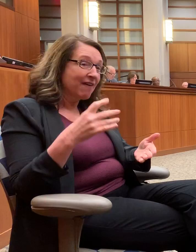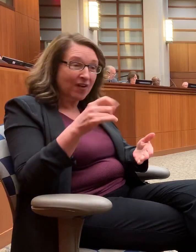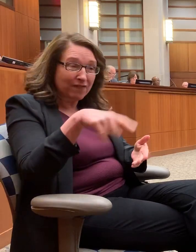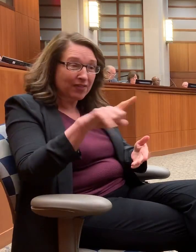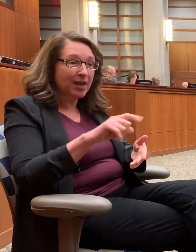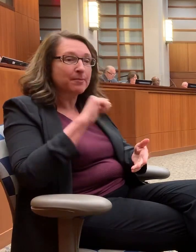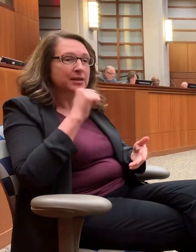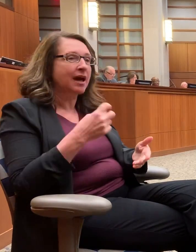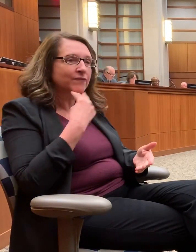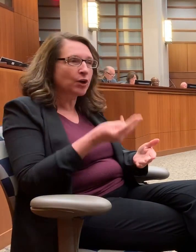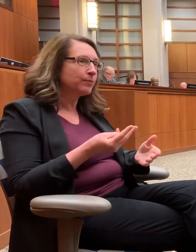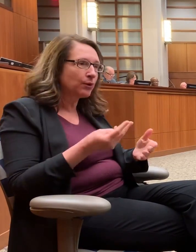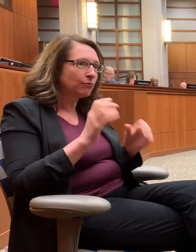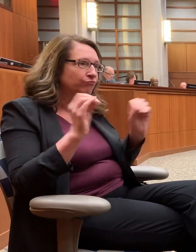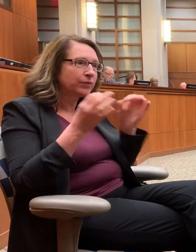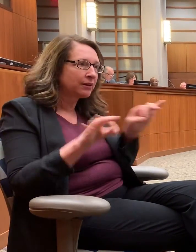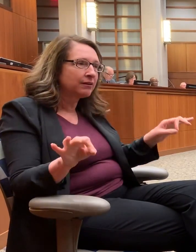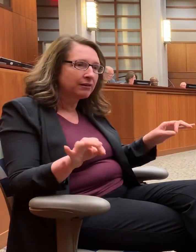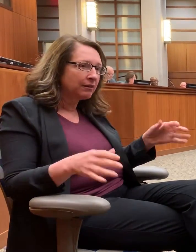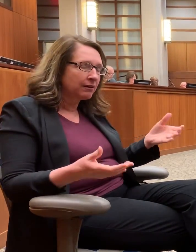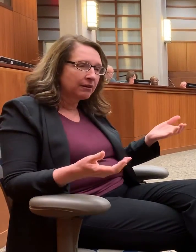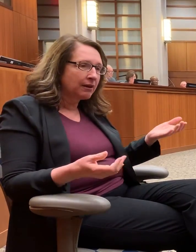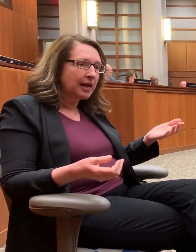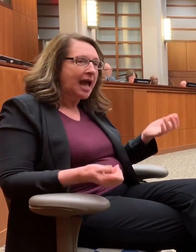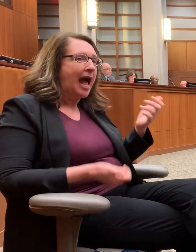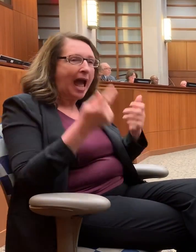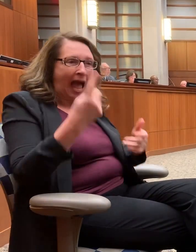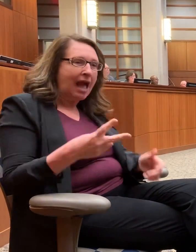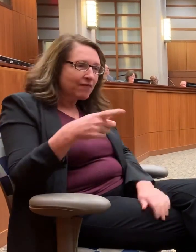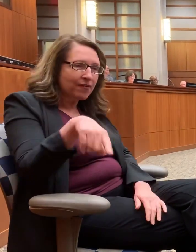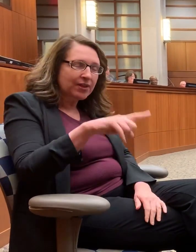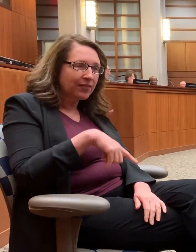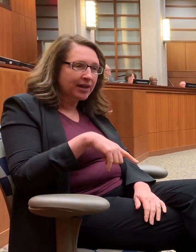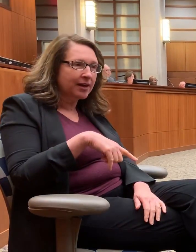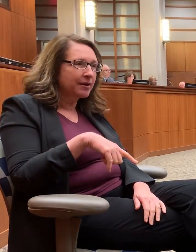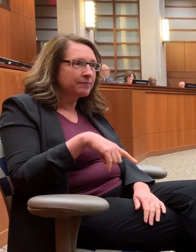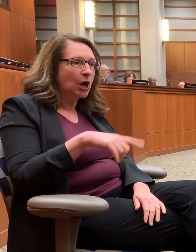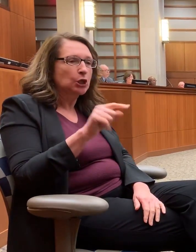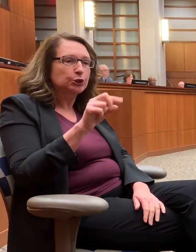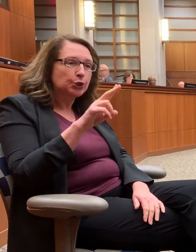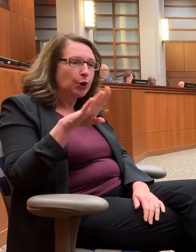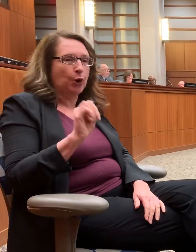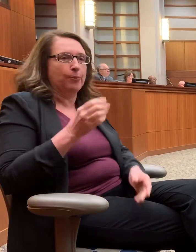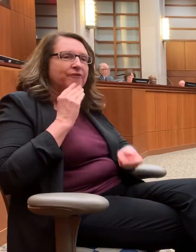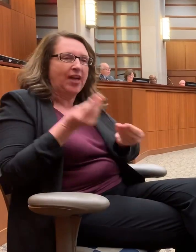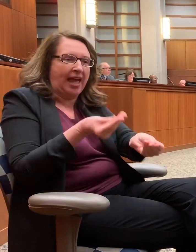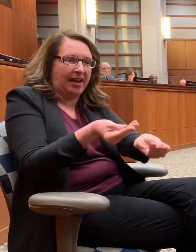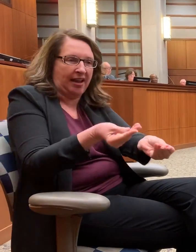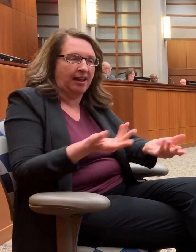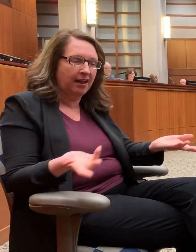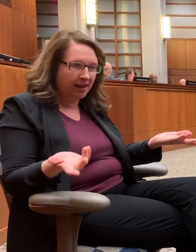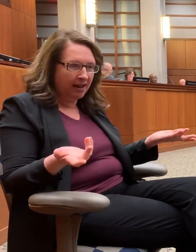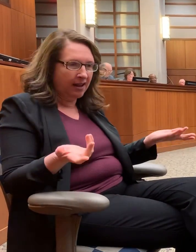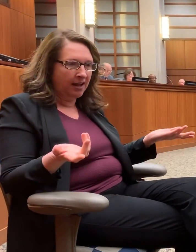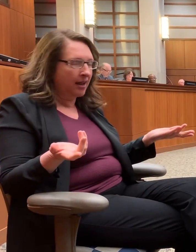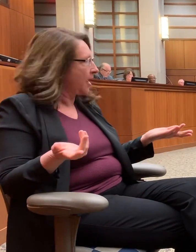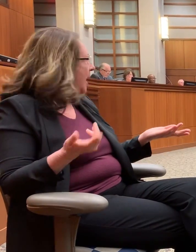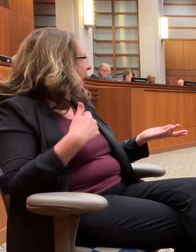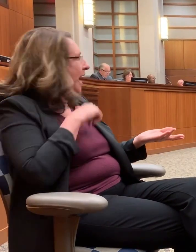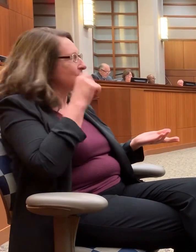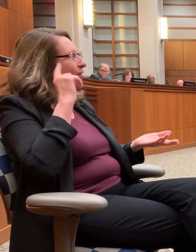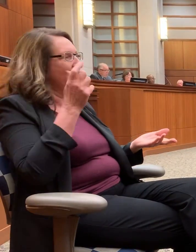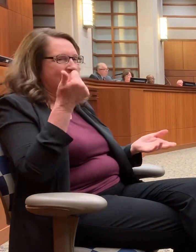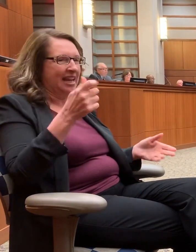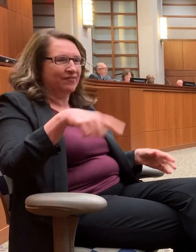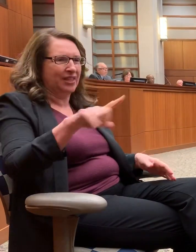are nonverbal. Half of them are tube-fed. No, I don't think